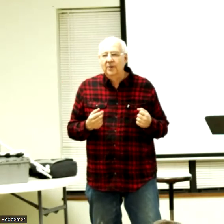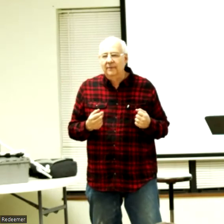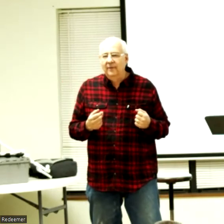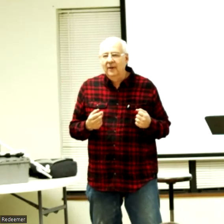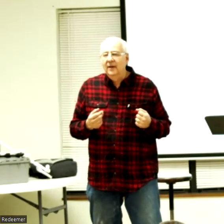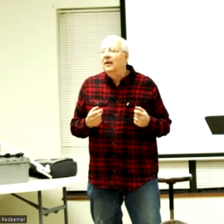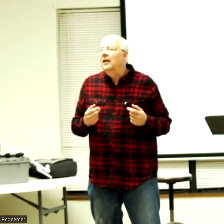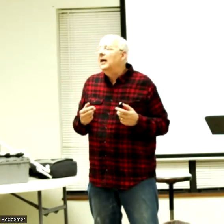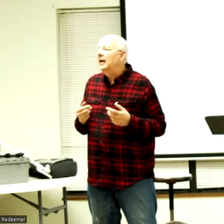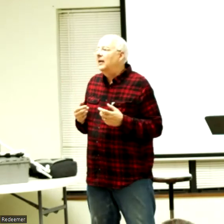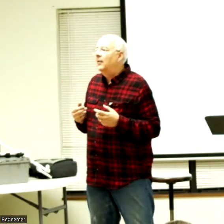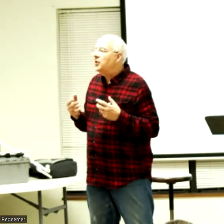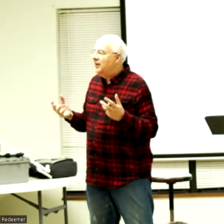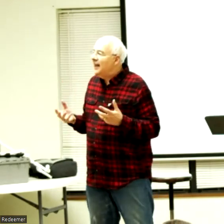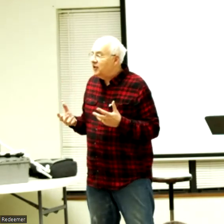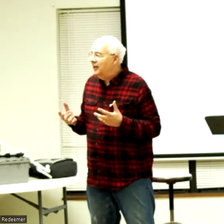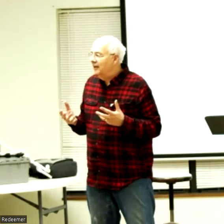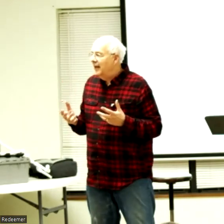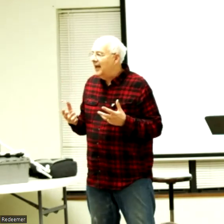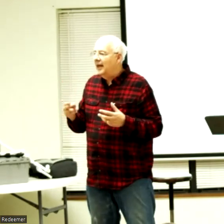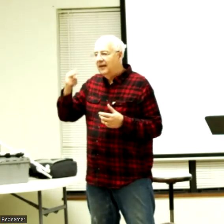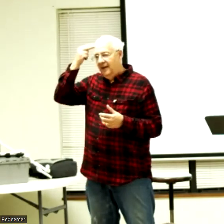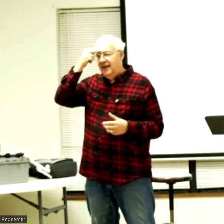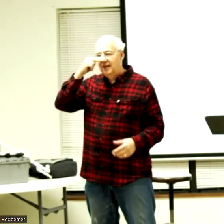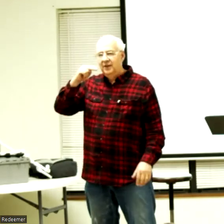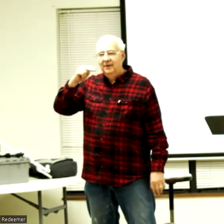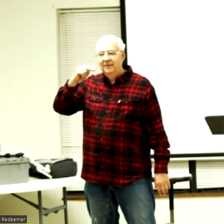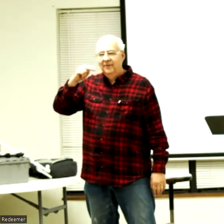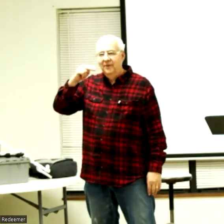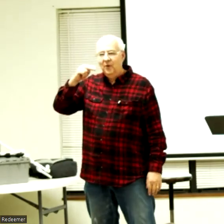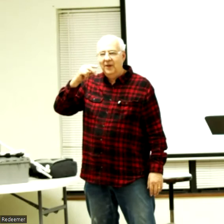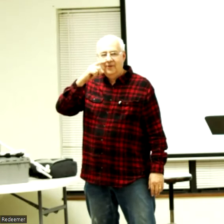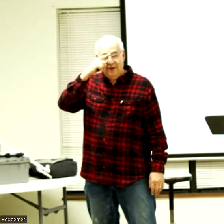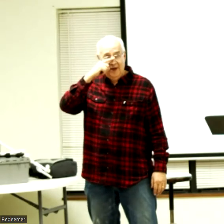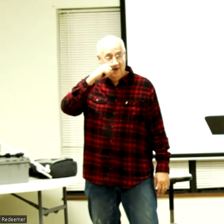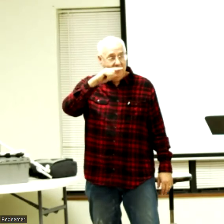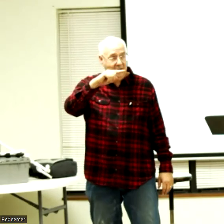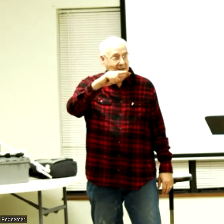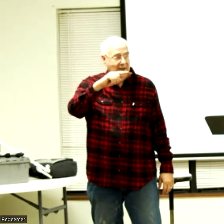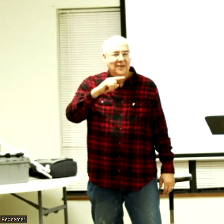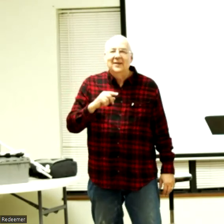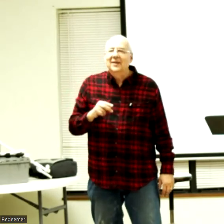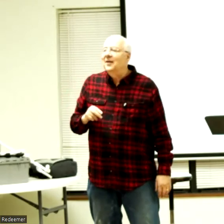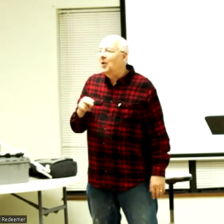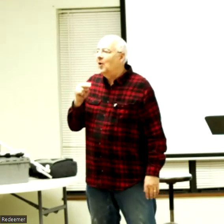person. Richard Nixon had Nixon for the nose,